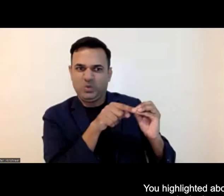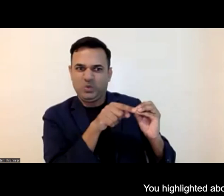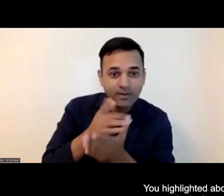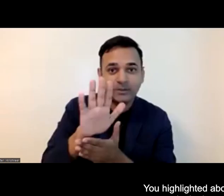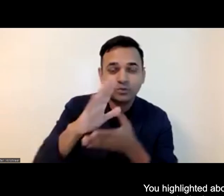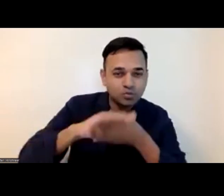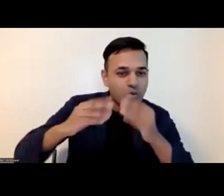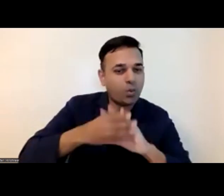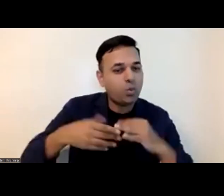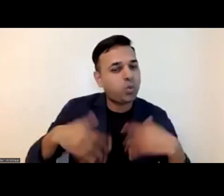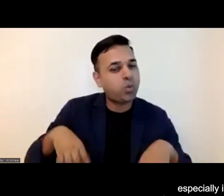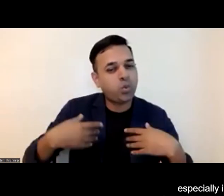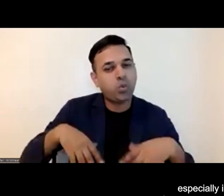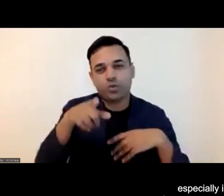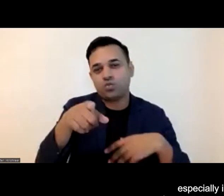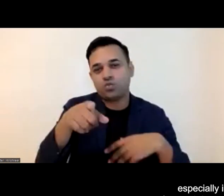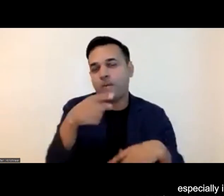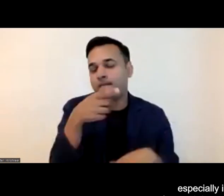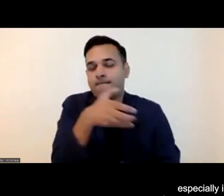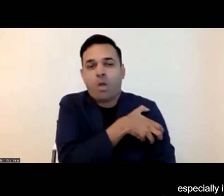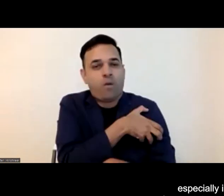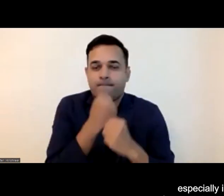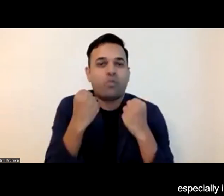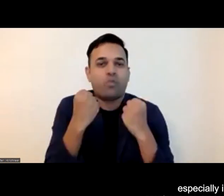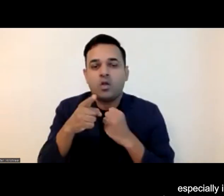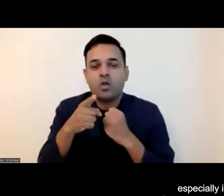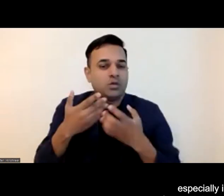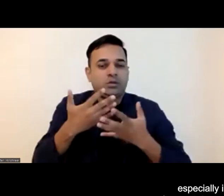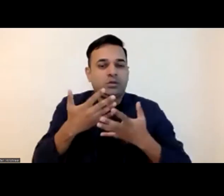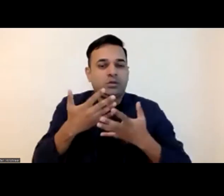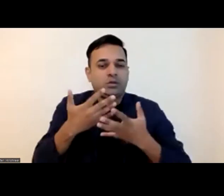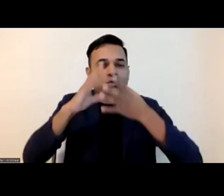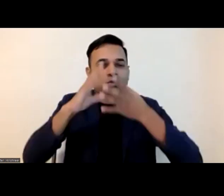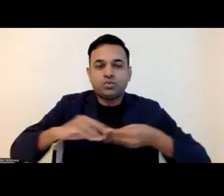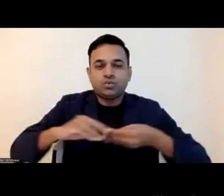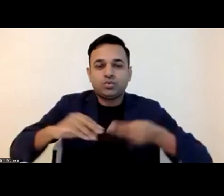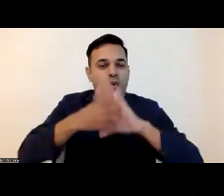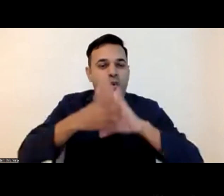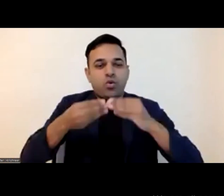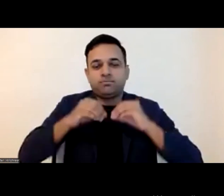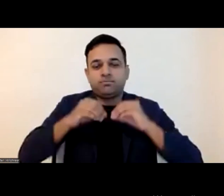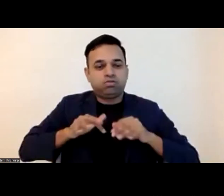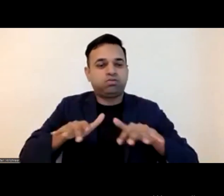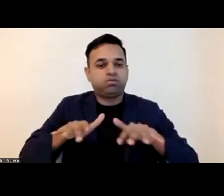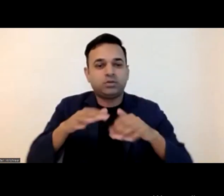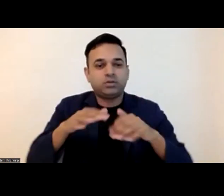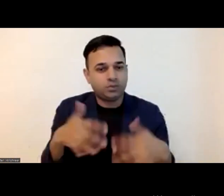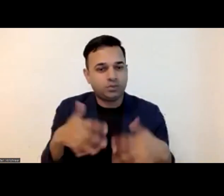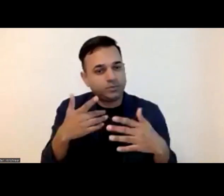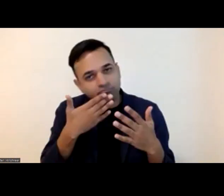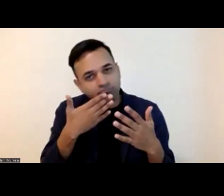in the laws in Sri Lanka, especially in education, employment, transportation, health. We all are persons with